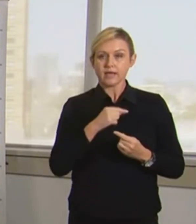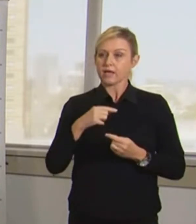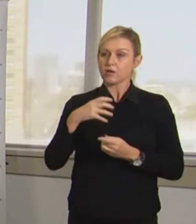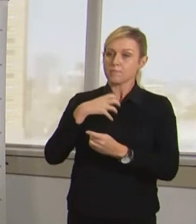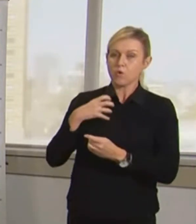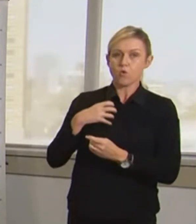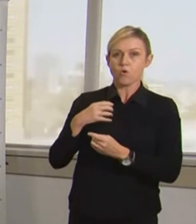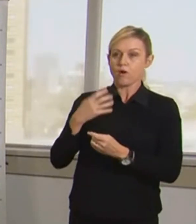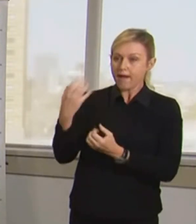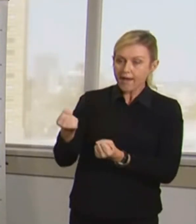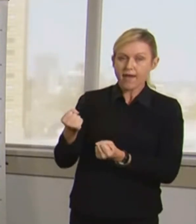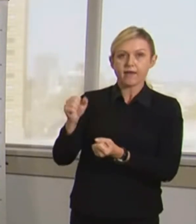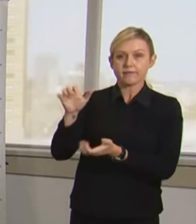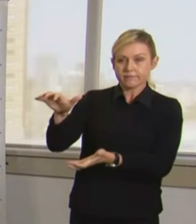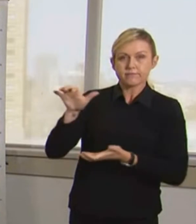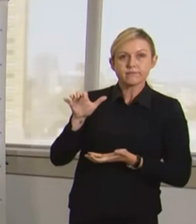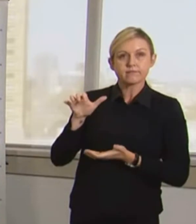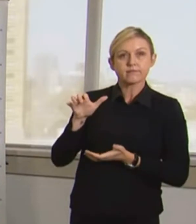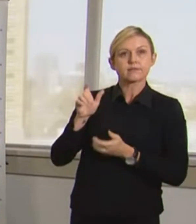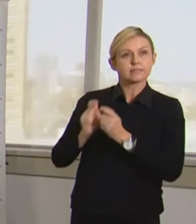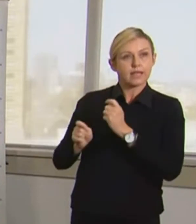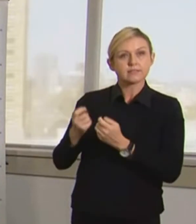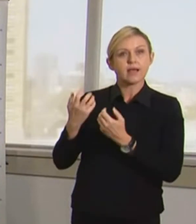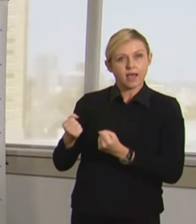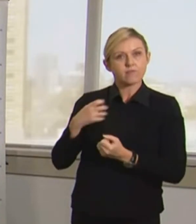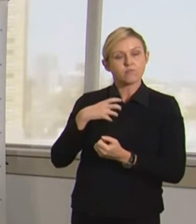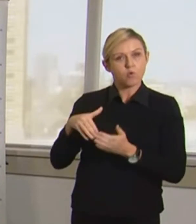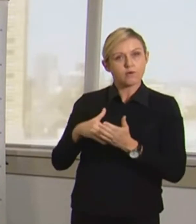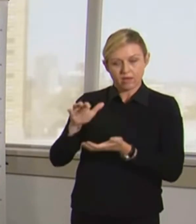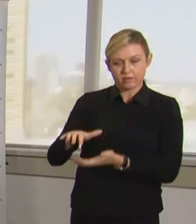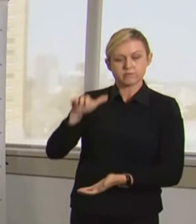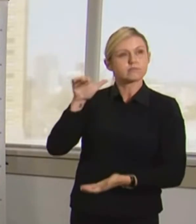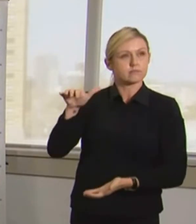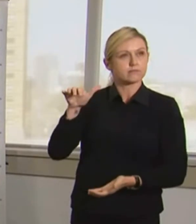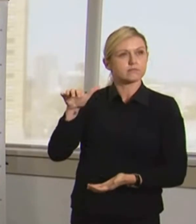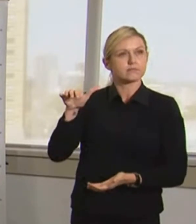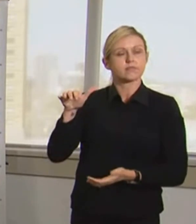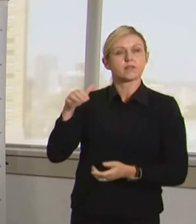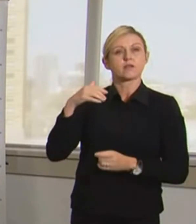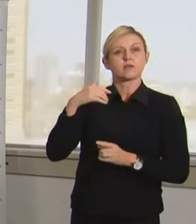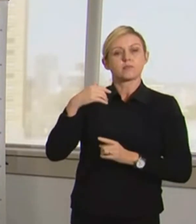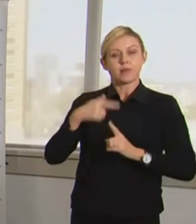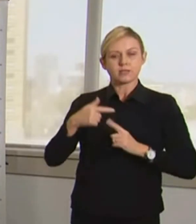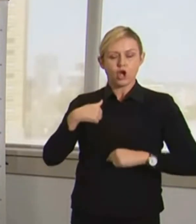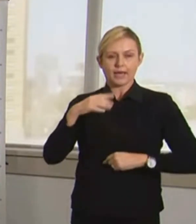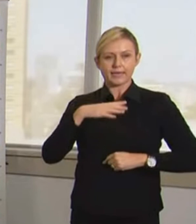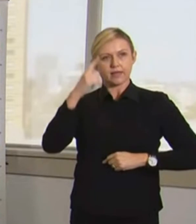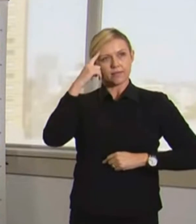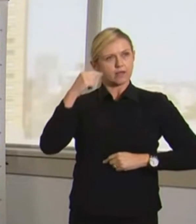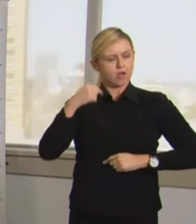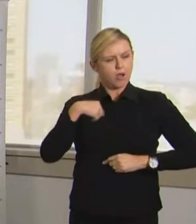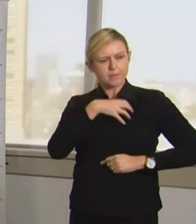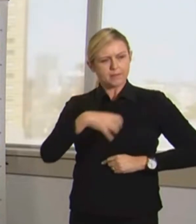available testing equipment. And it seems to me that as Health Minister here, what other steps could we take? Well, what